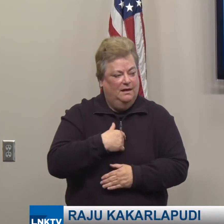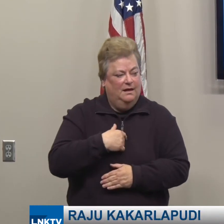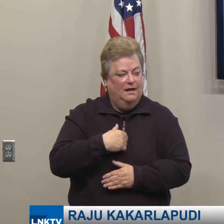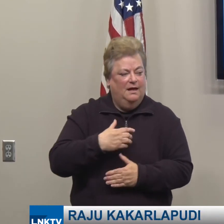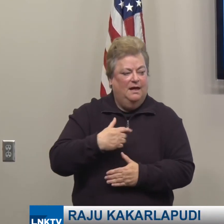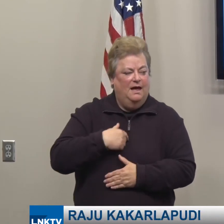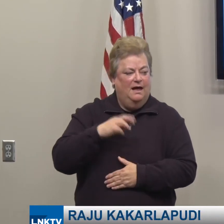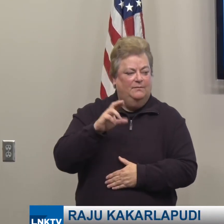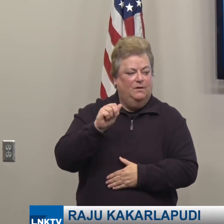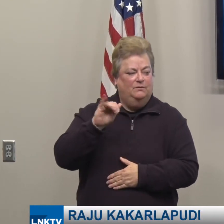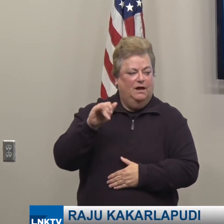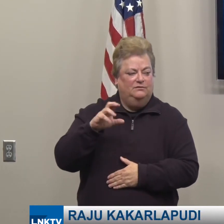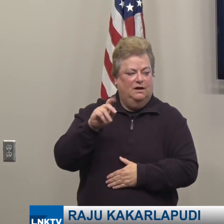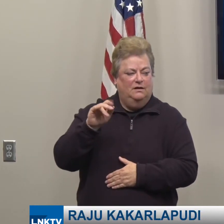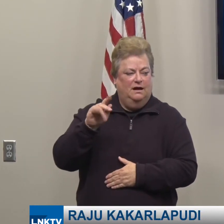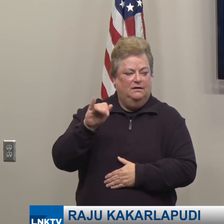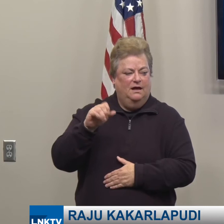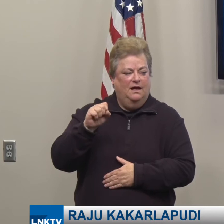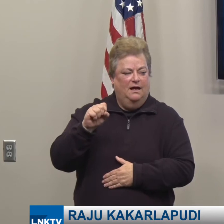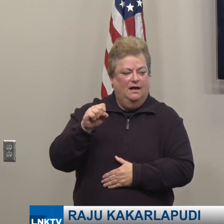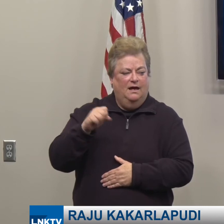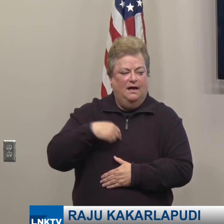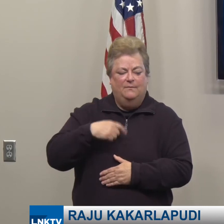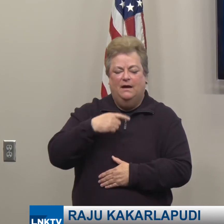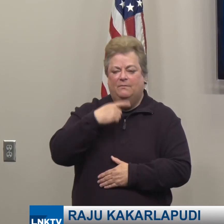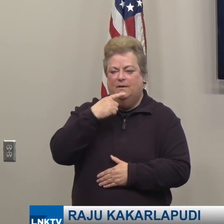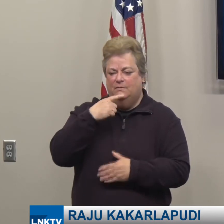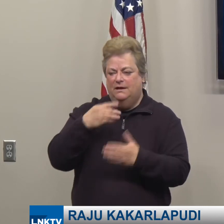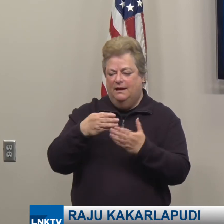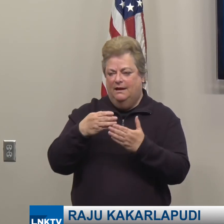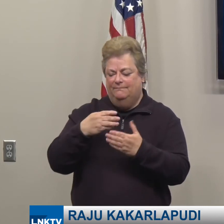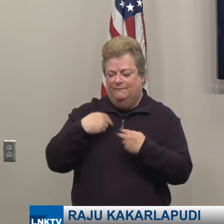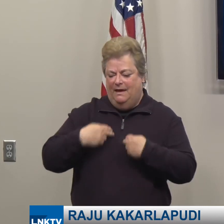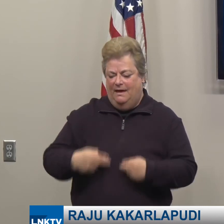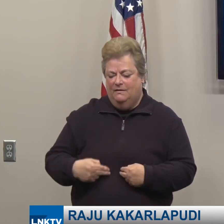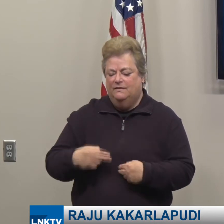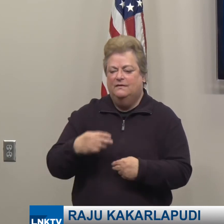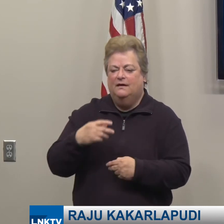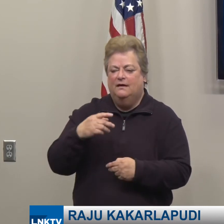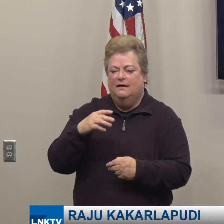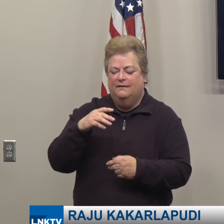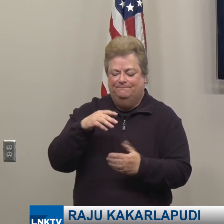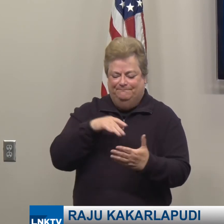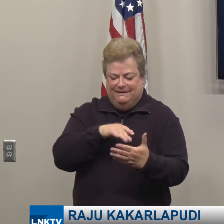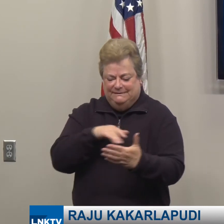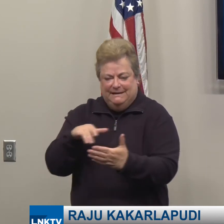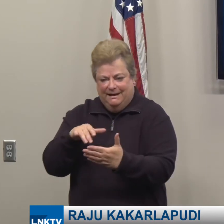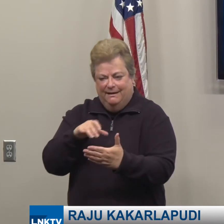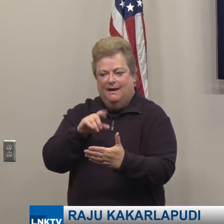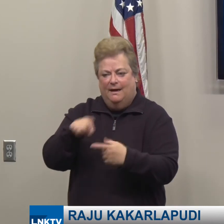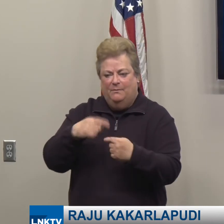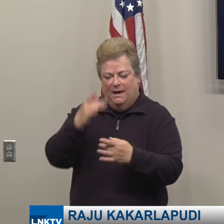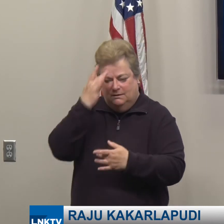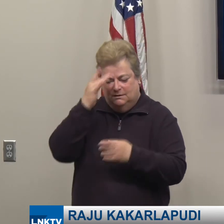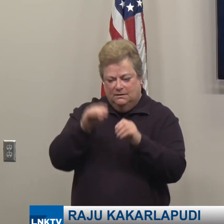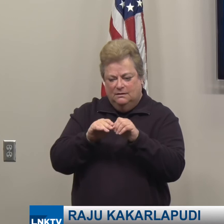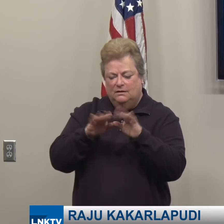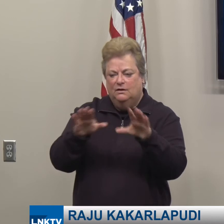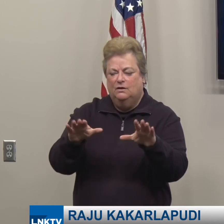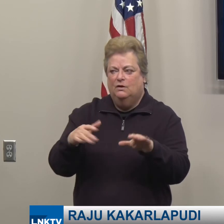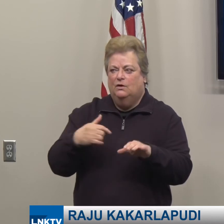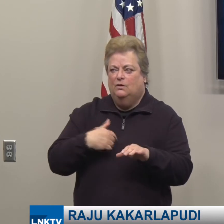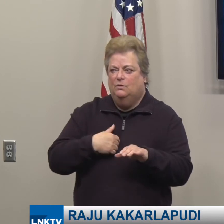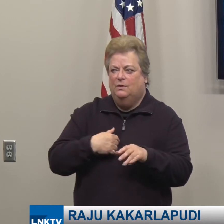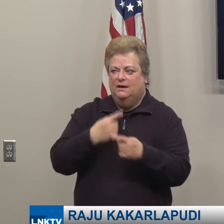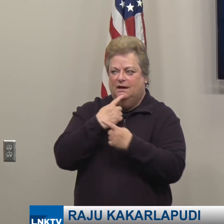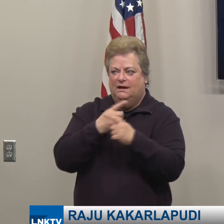Kakarlapudi, Public Health Epidemiologist for Lincoln, Lancaster County Health Department. We are pleased to announce these enhancements